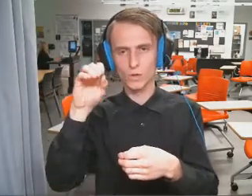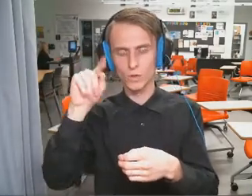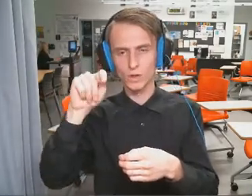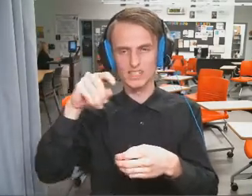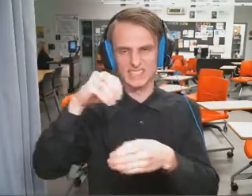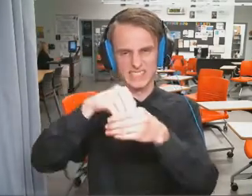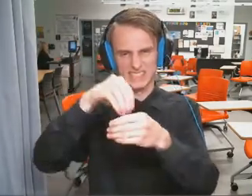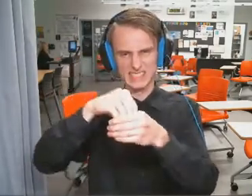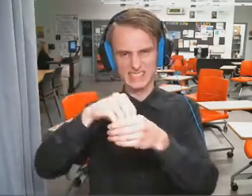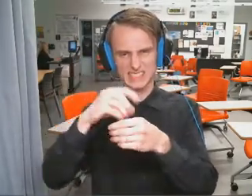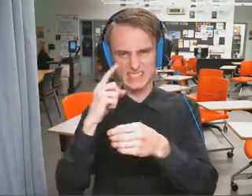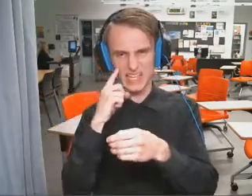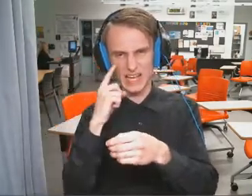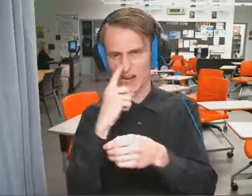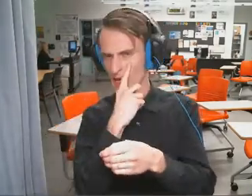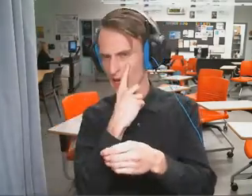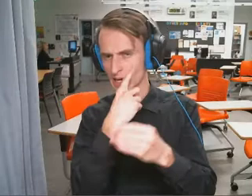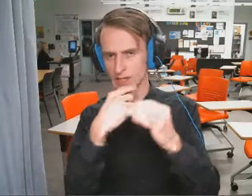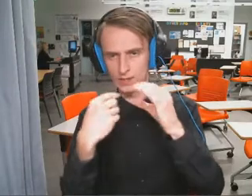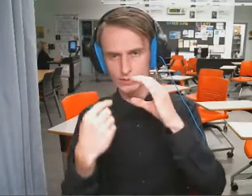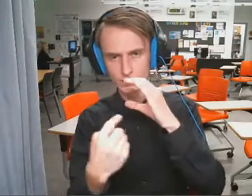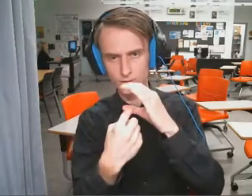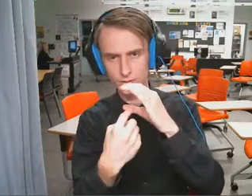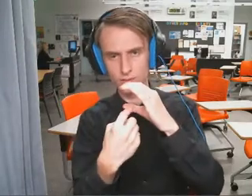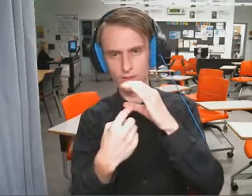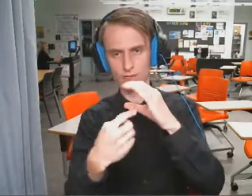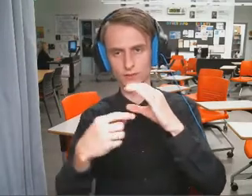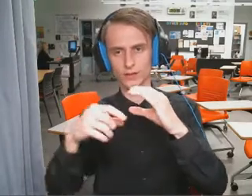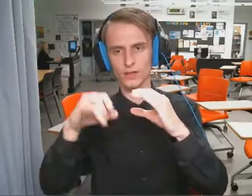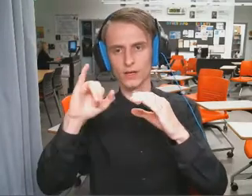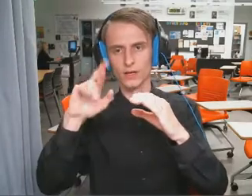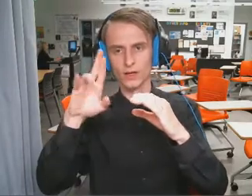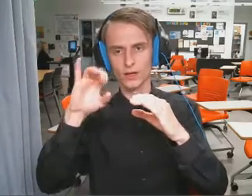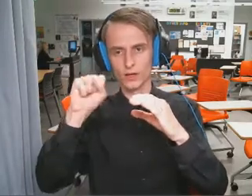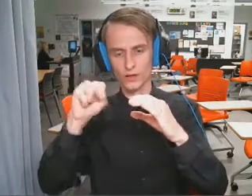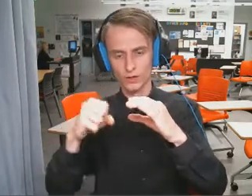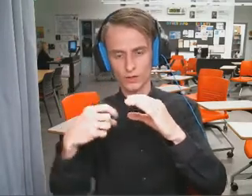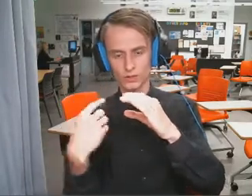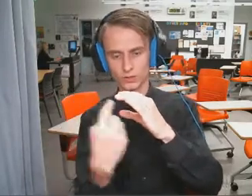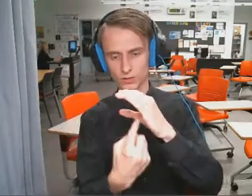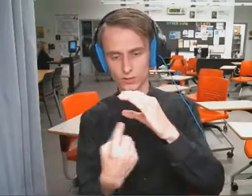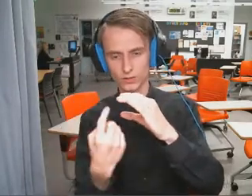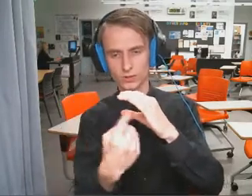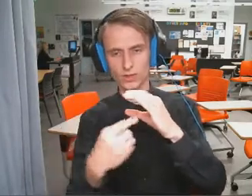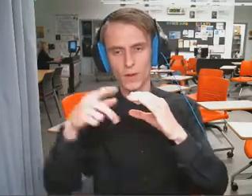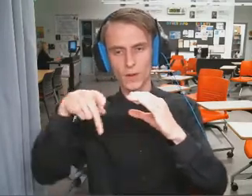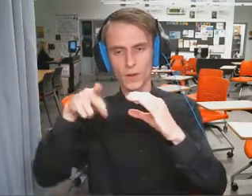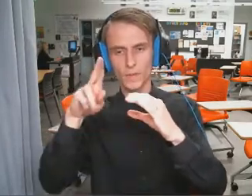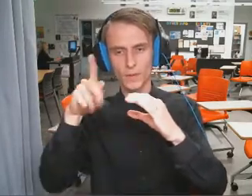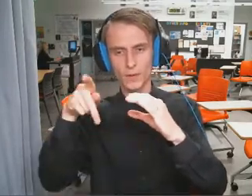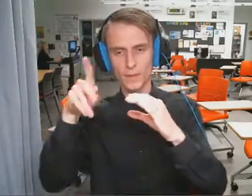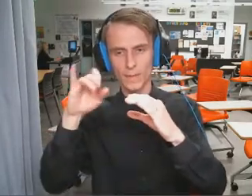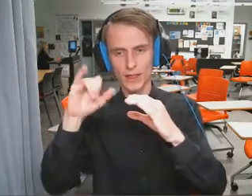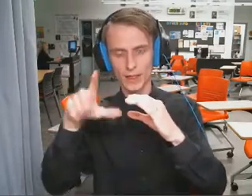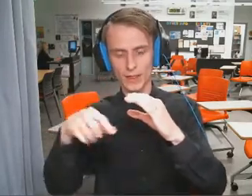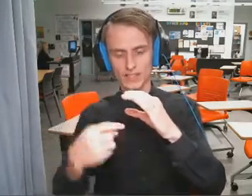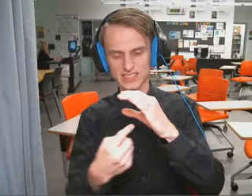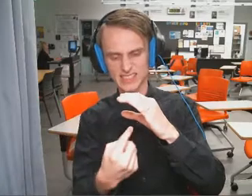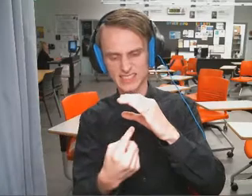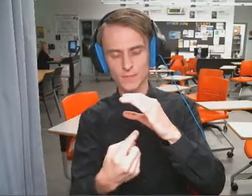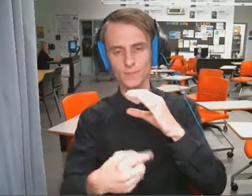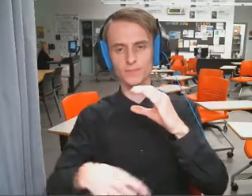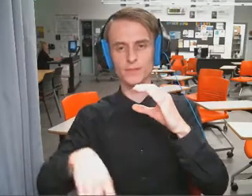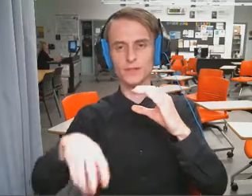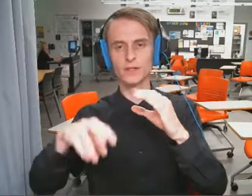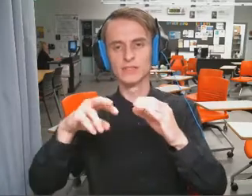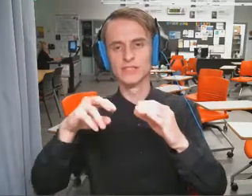colored part of your eye is called the iris. The pupil is what's in the center of that. And the main job of the pupil is to regulate how